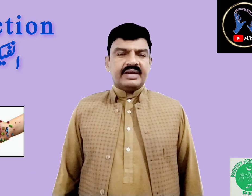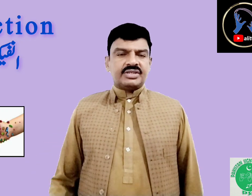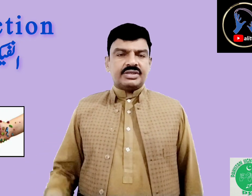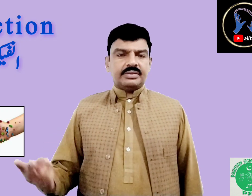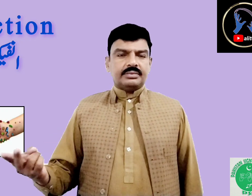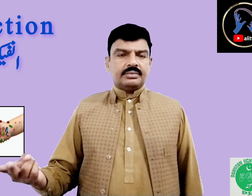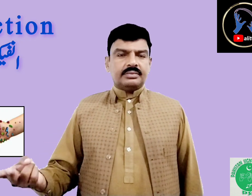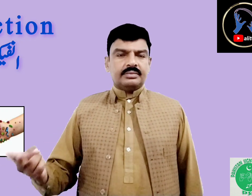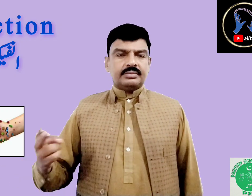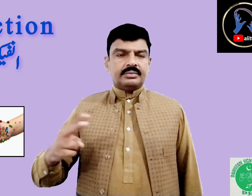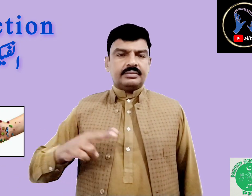infection